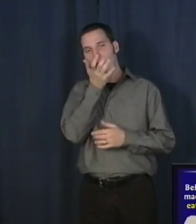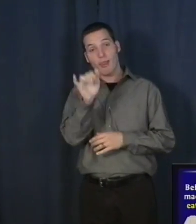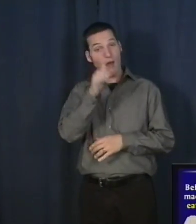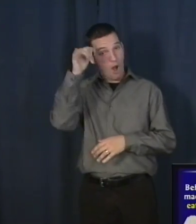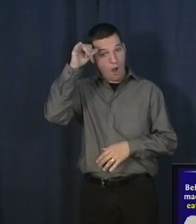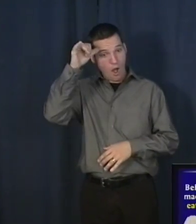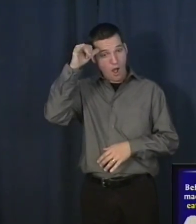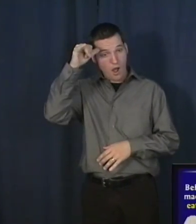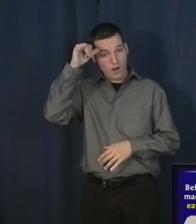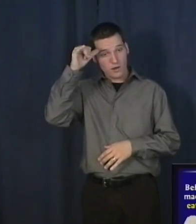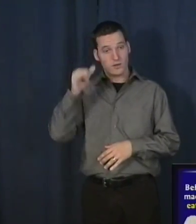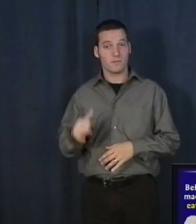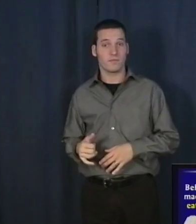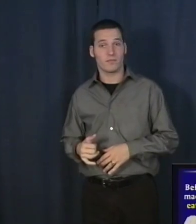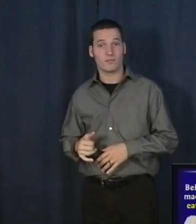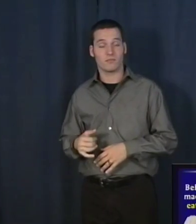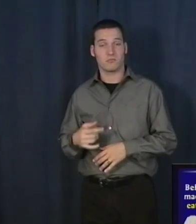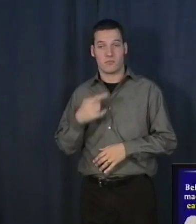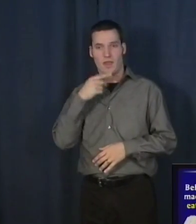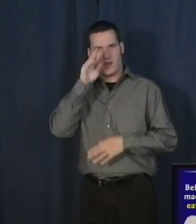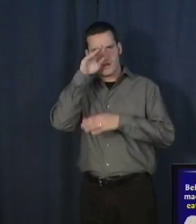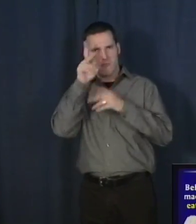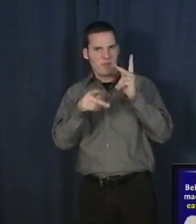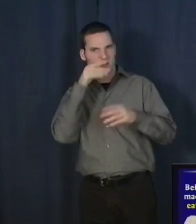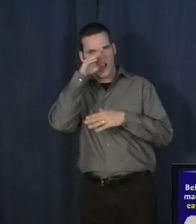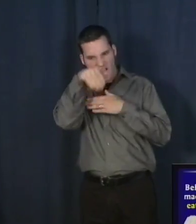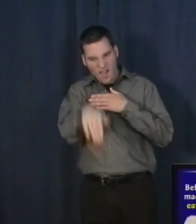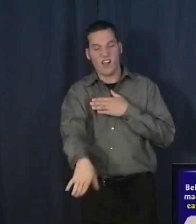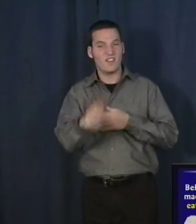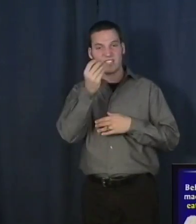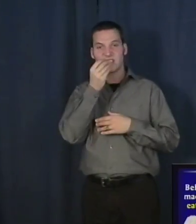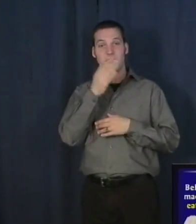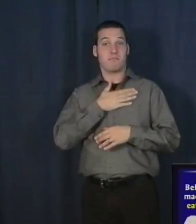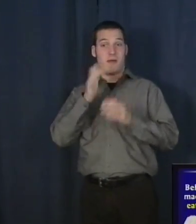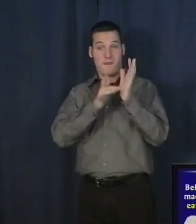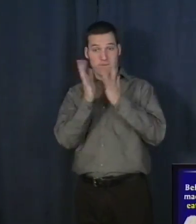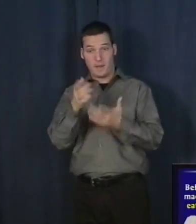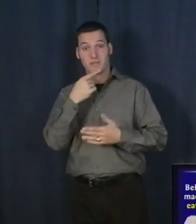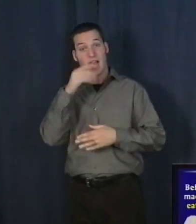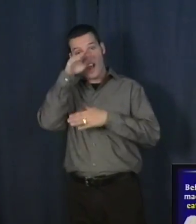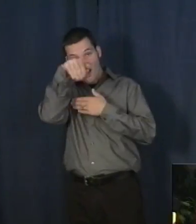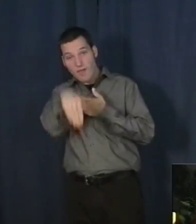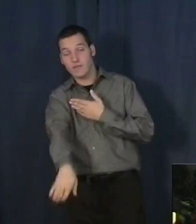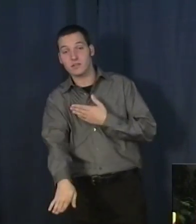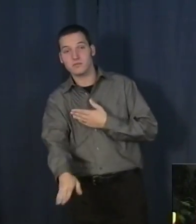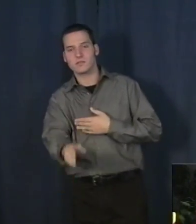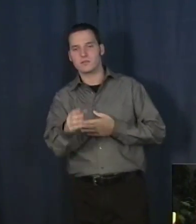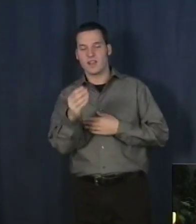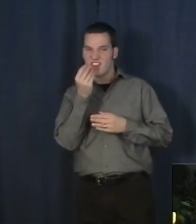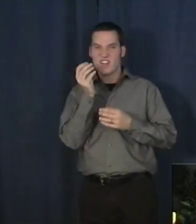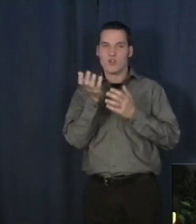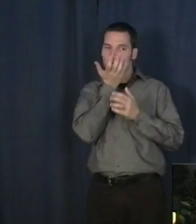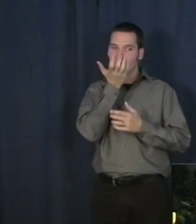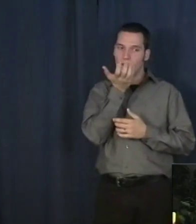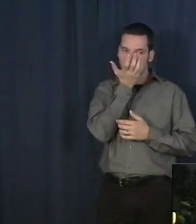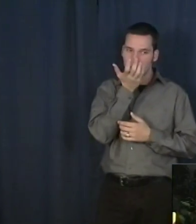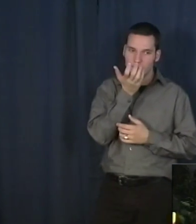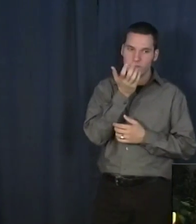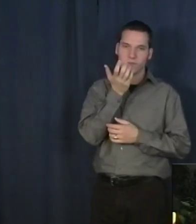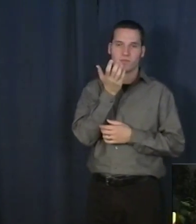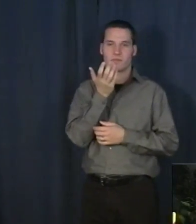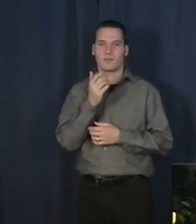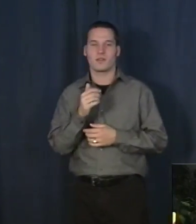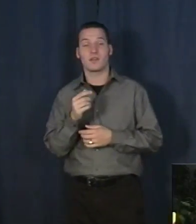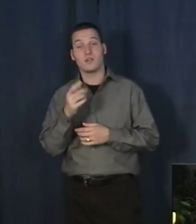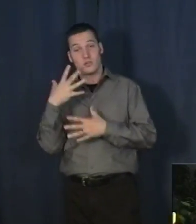as an ox. Some people say, hey, elephants eat grass, and my Bible says elephant. A lot of animals eat grass, okay? Look at